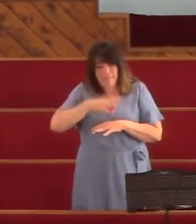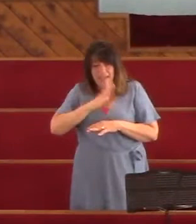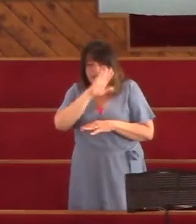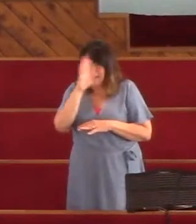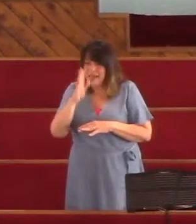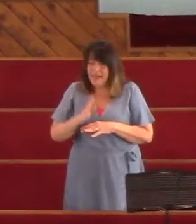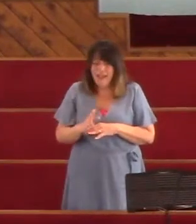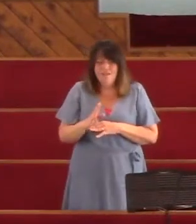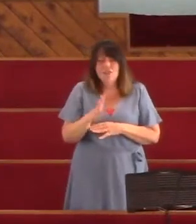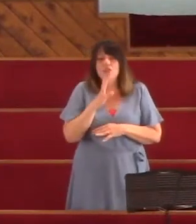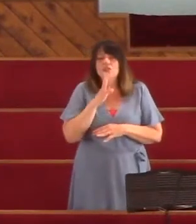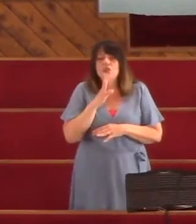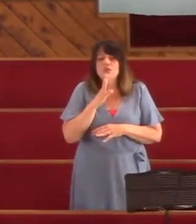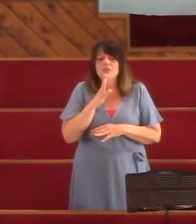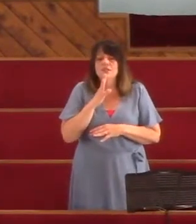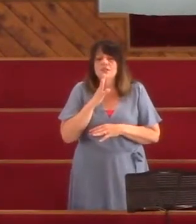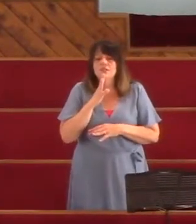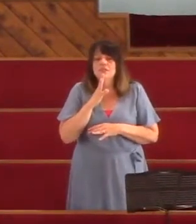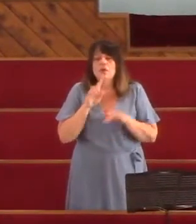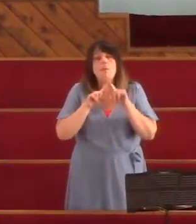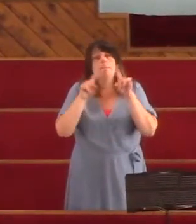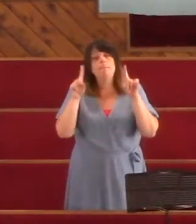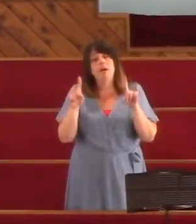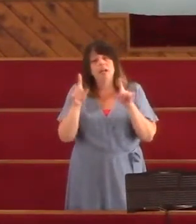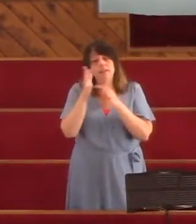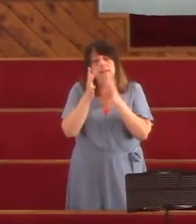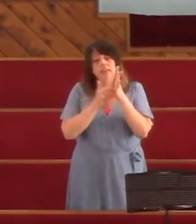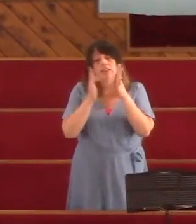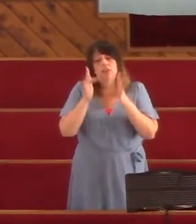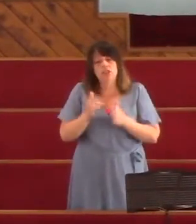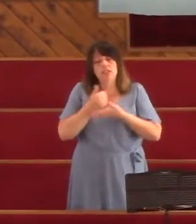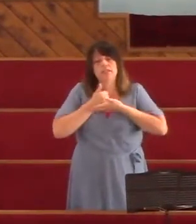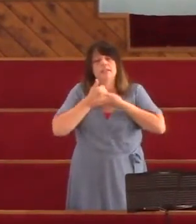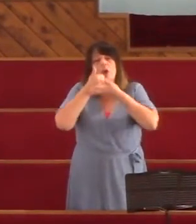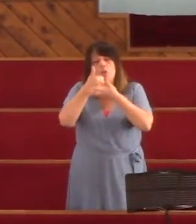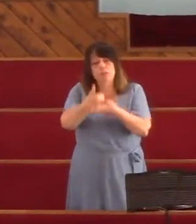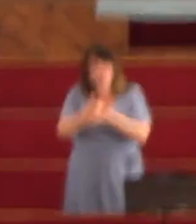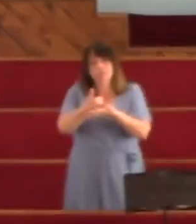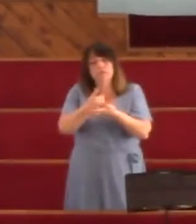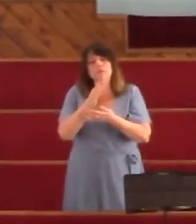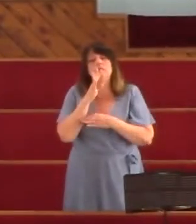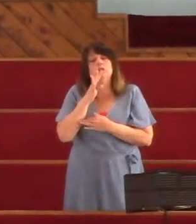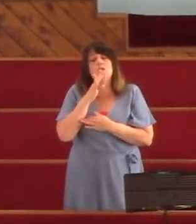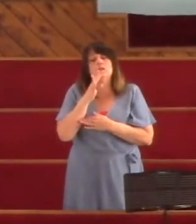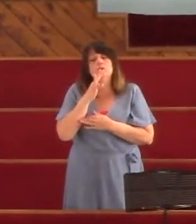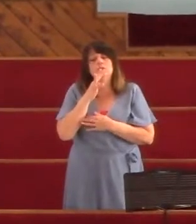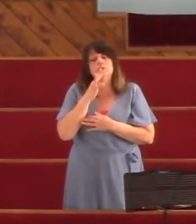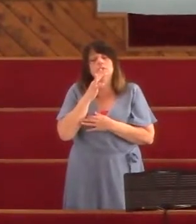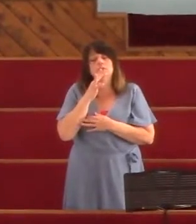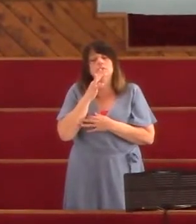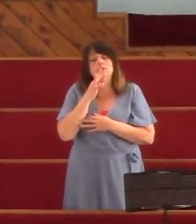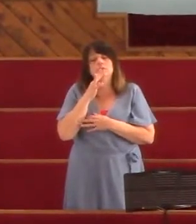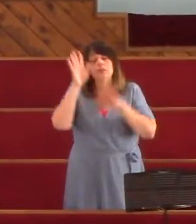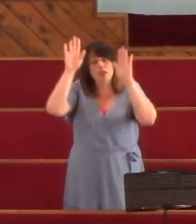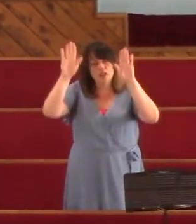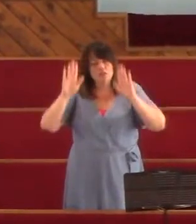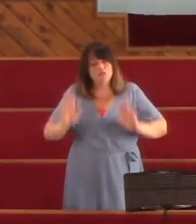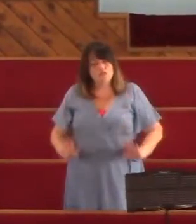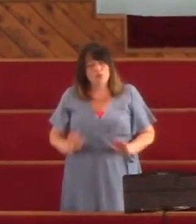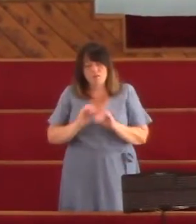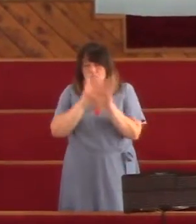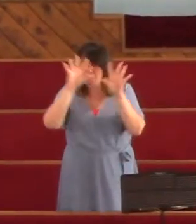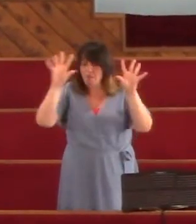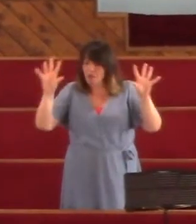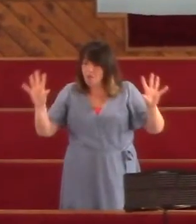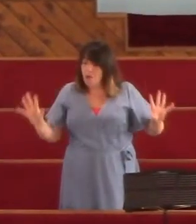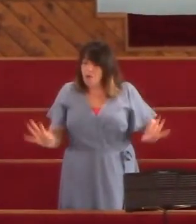friends, he spoke. And I thought, what a great miracle that was performed. But then I began to think of that